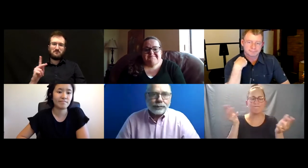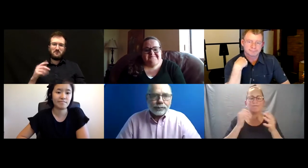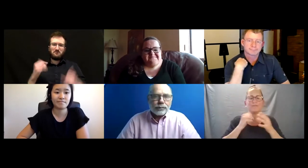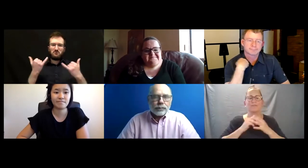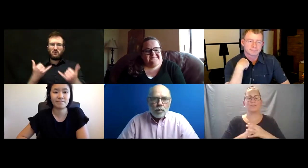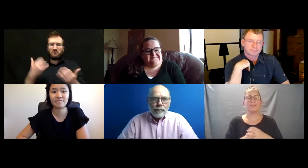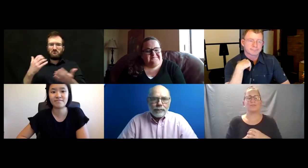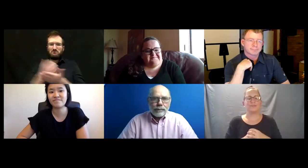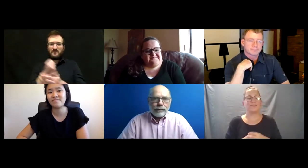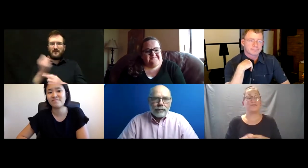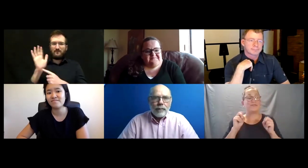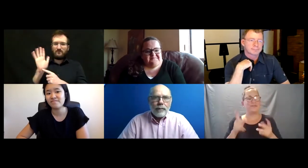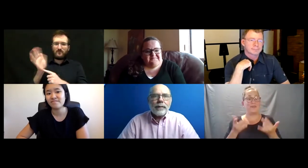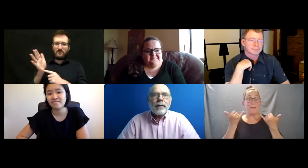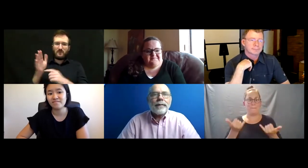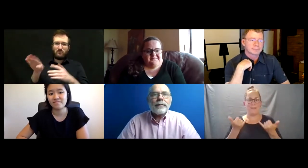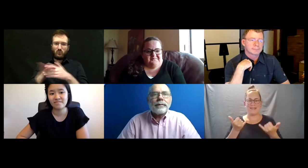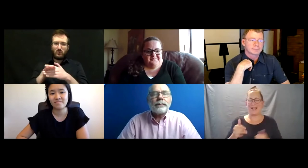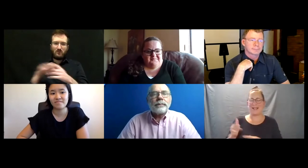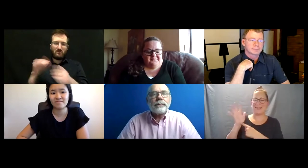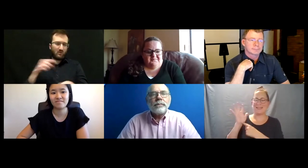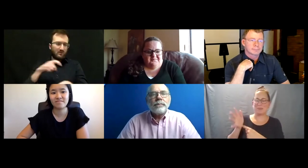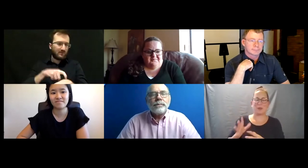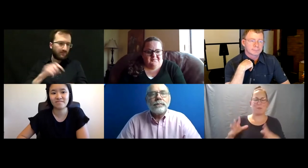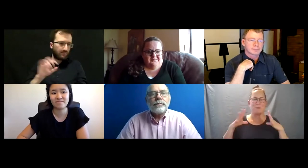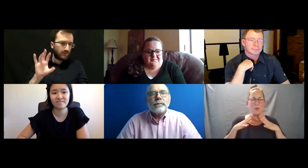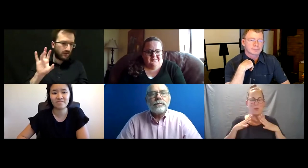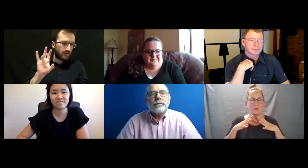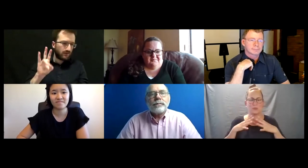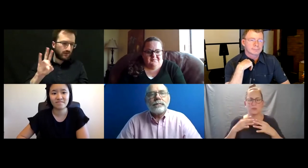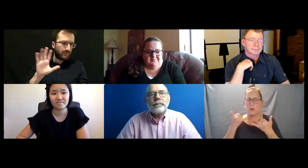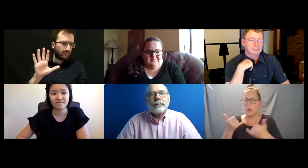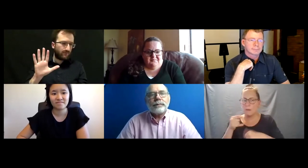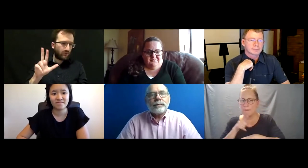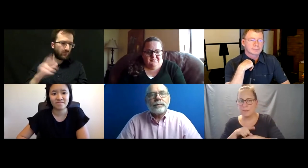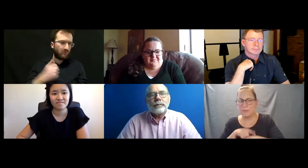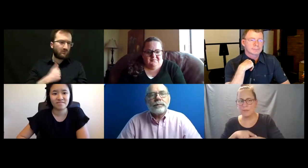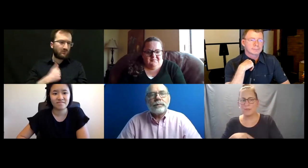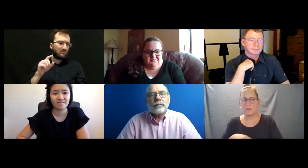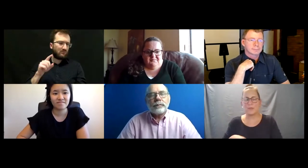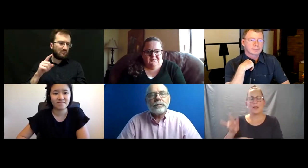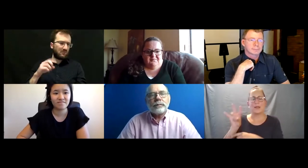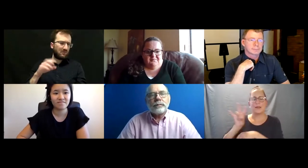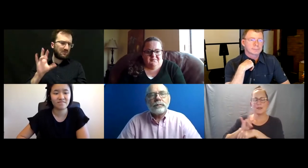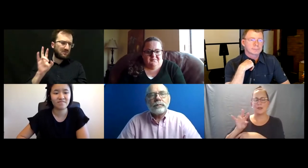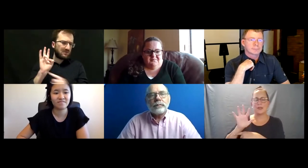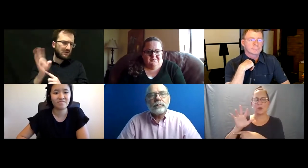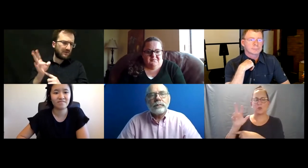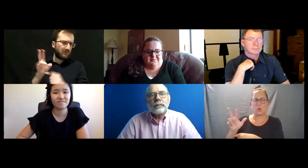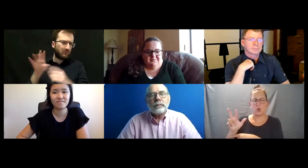So we need to see further information online. Okay, right now it's